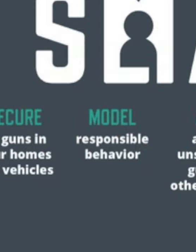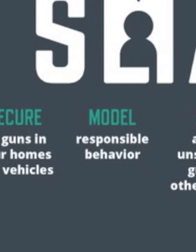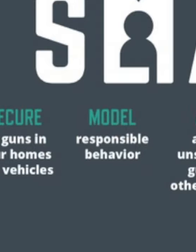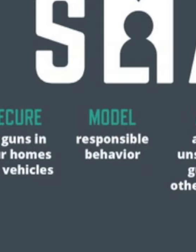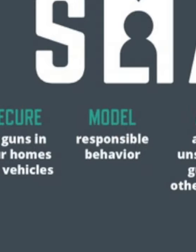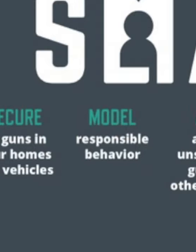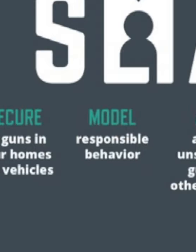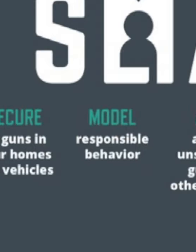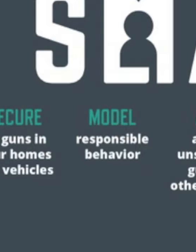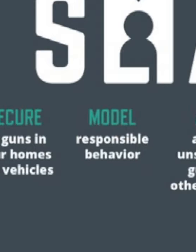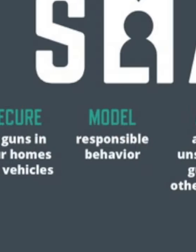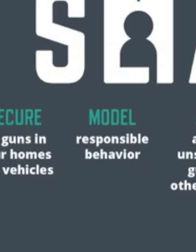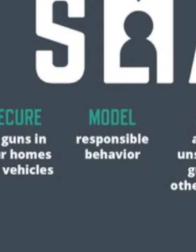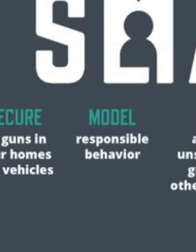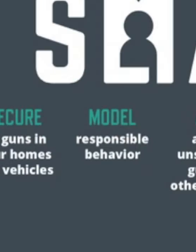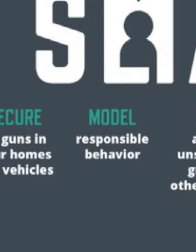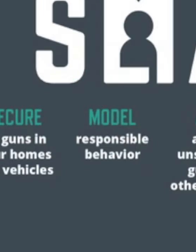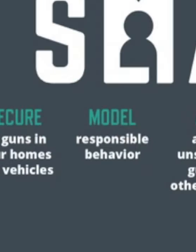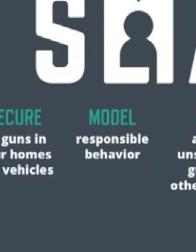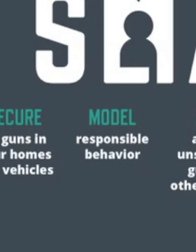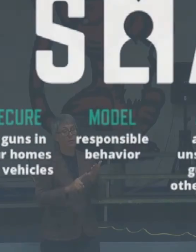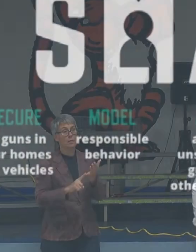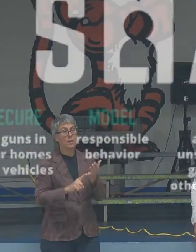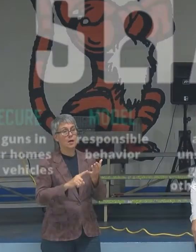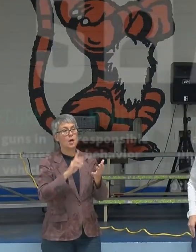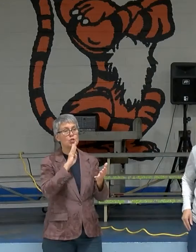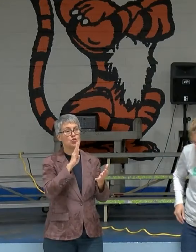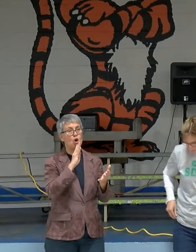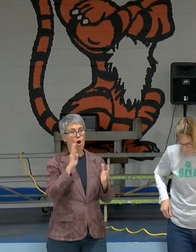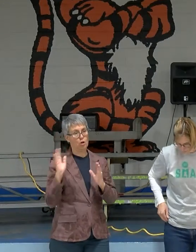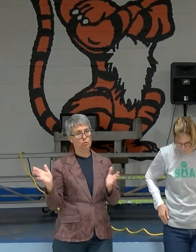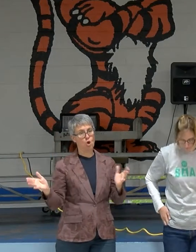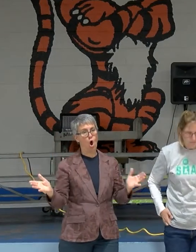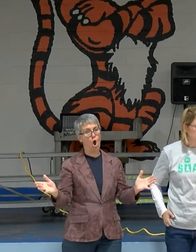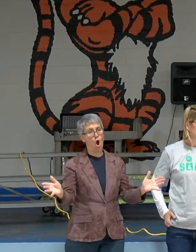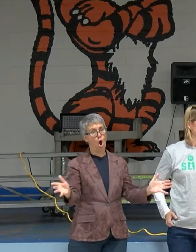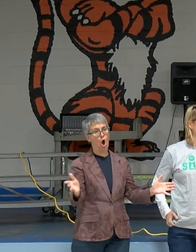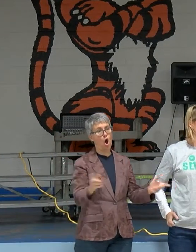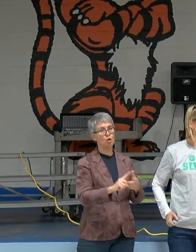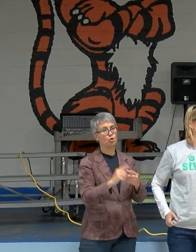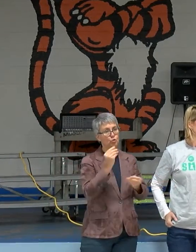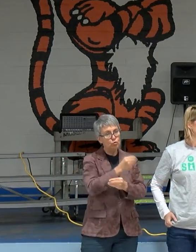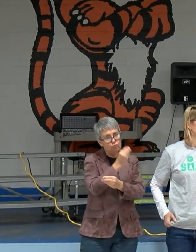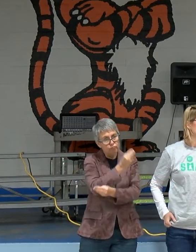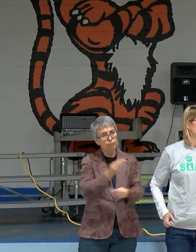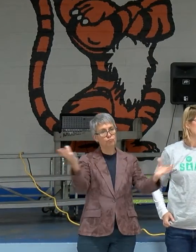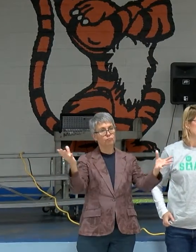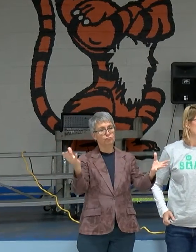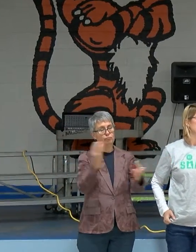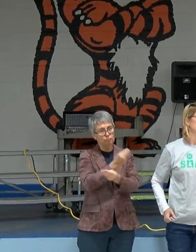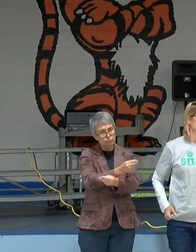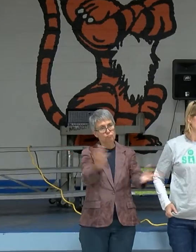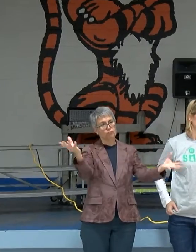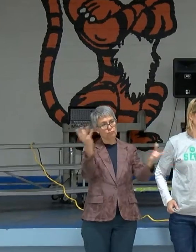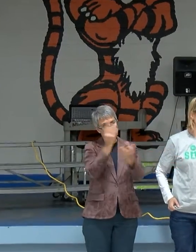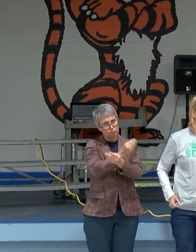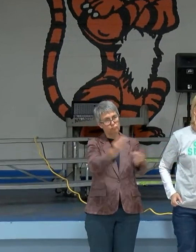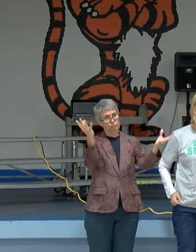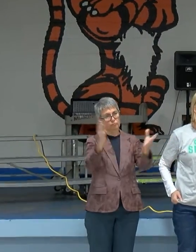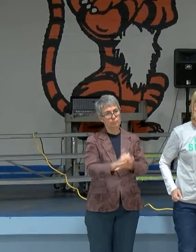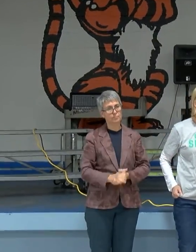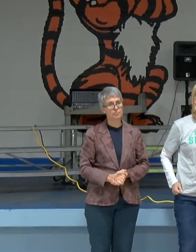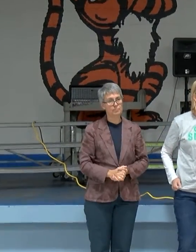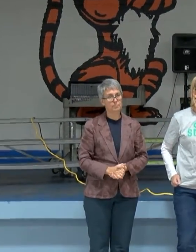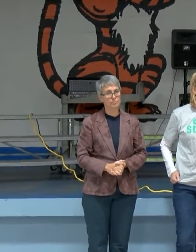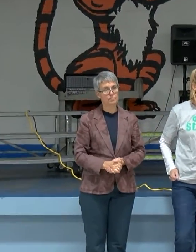T, tell your peers to be smart. So I want to thank you for coming today. I mean, I know you